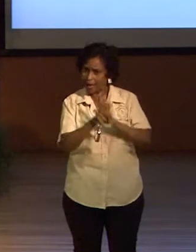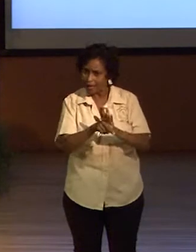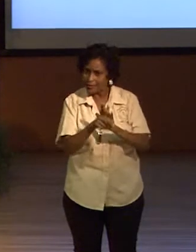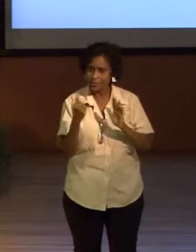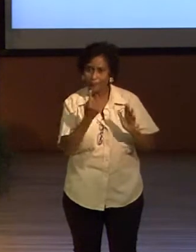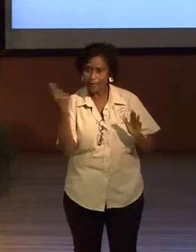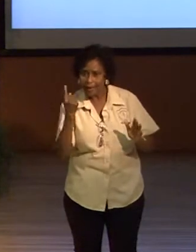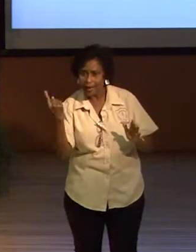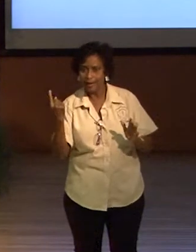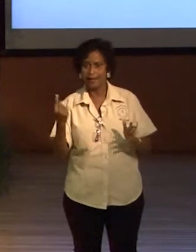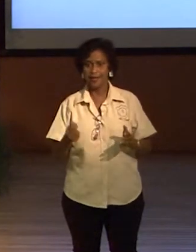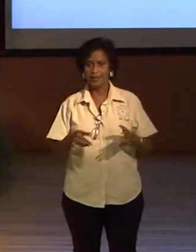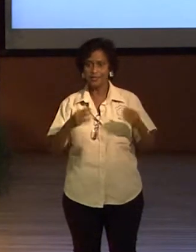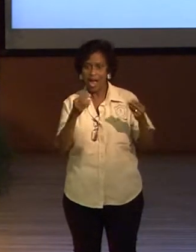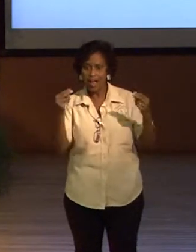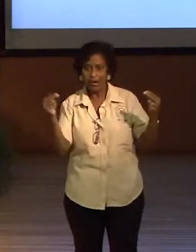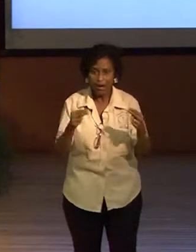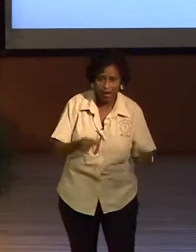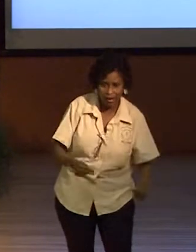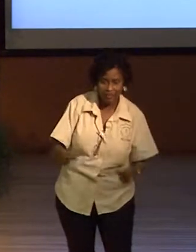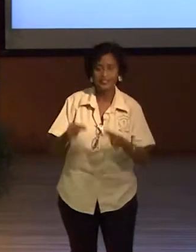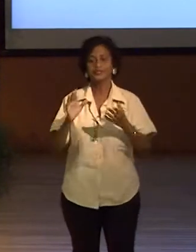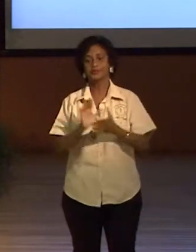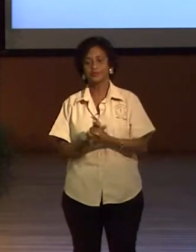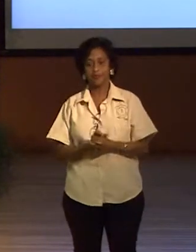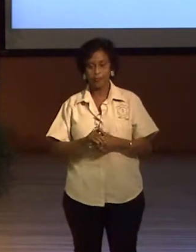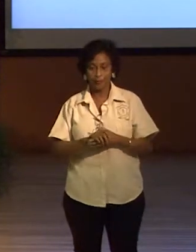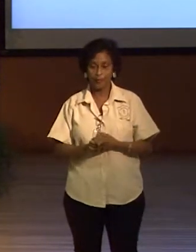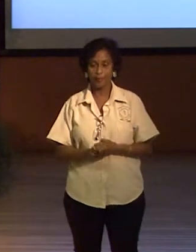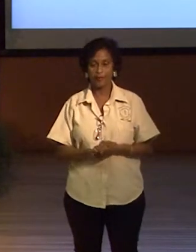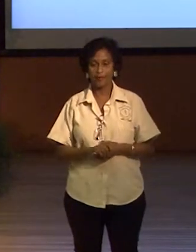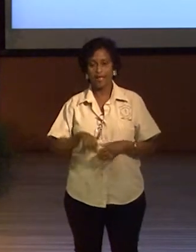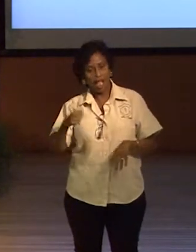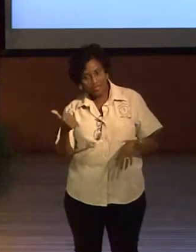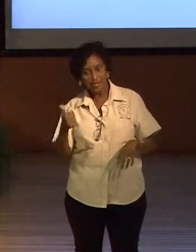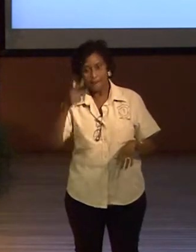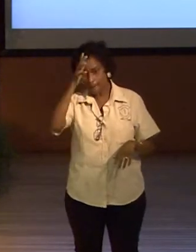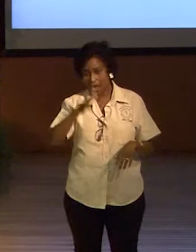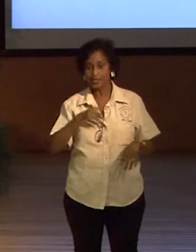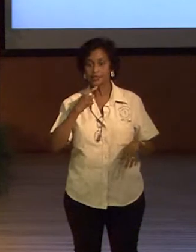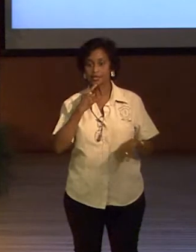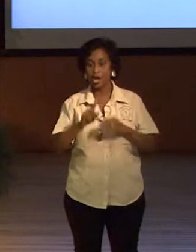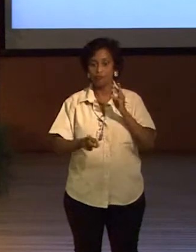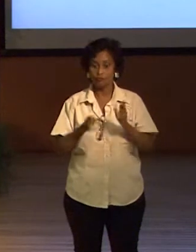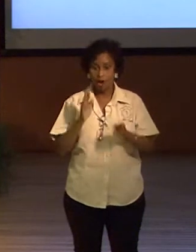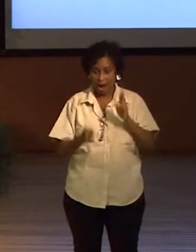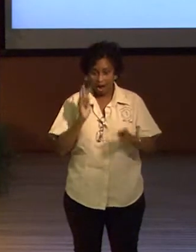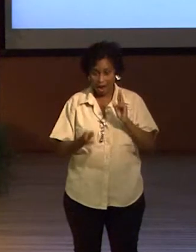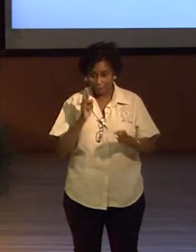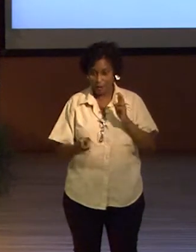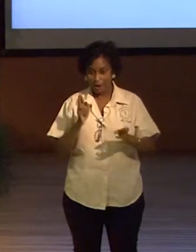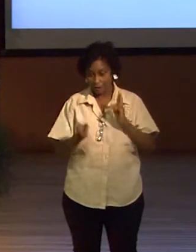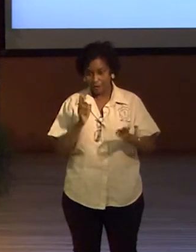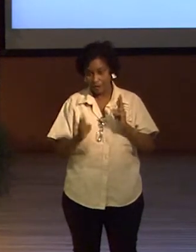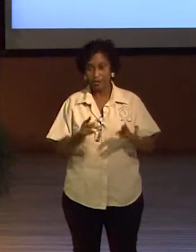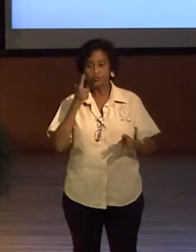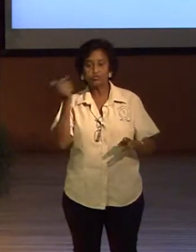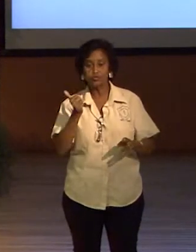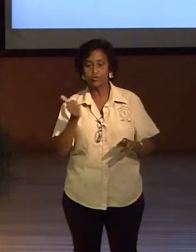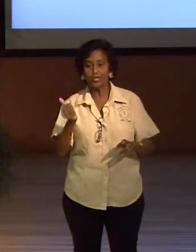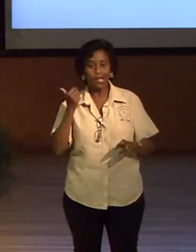rivals. A Wired article described the sound Pistorius made while running as like being chased by a giant pair of